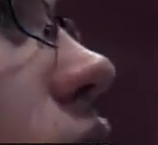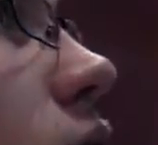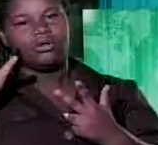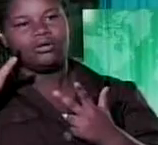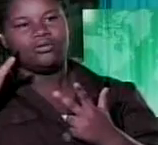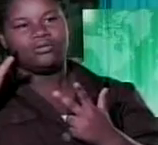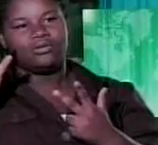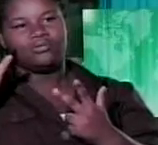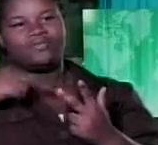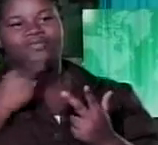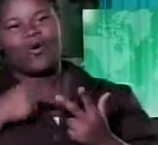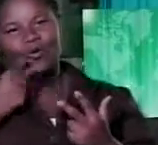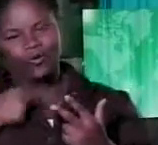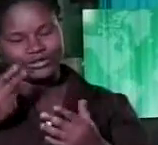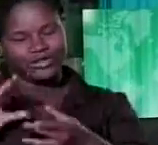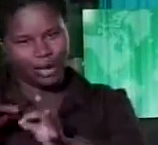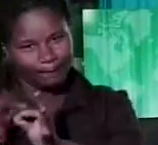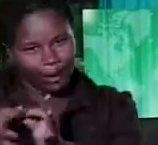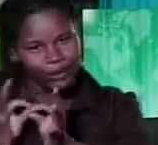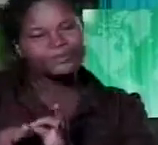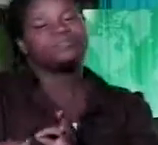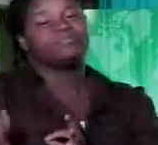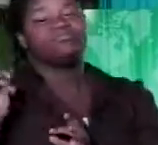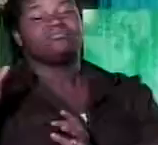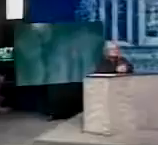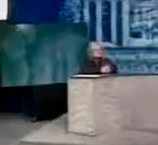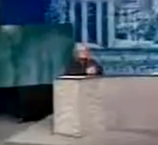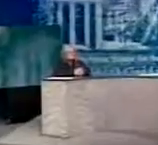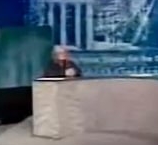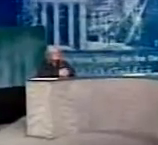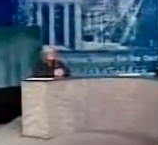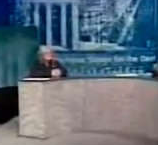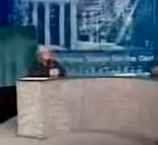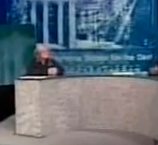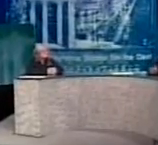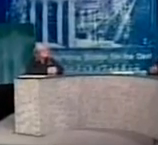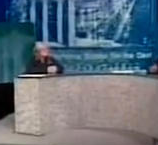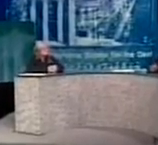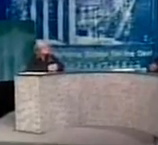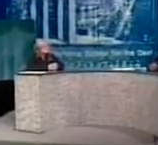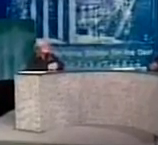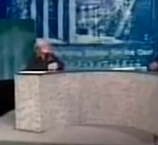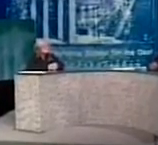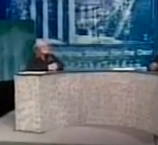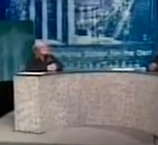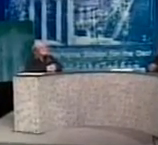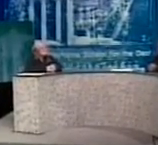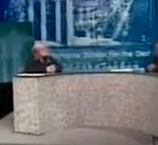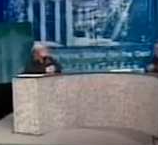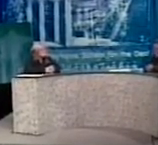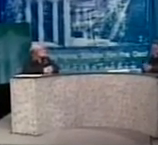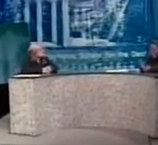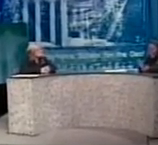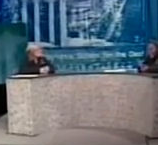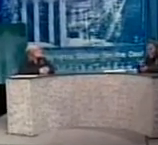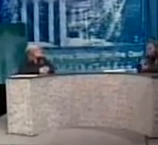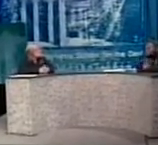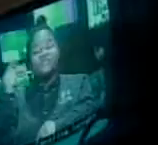captioning and voice interpreting you know maybe it'll influence hearing people are even hard of hearing maybe they'll become